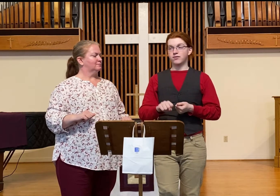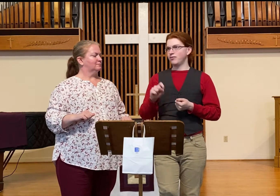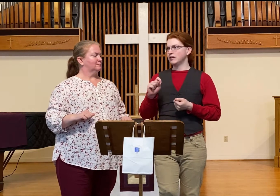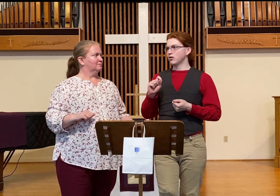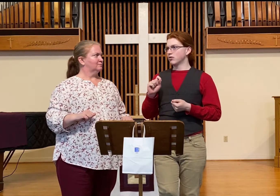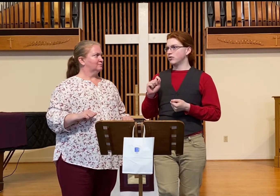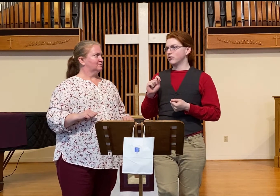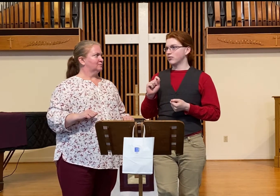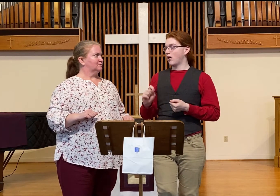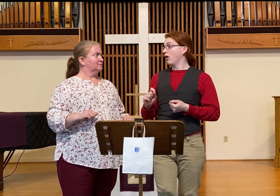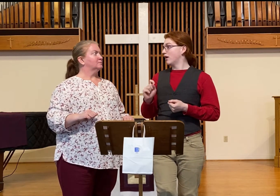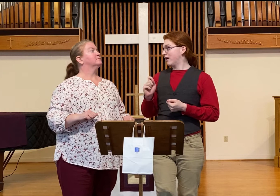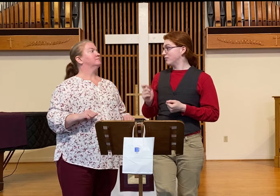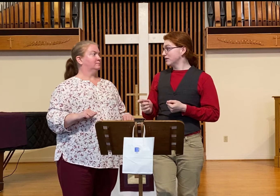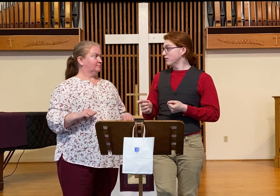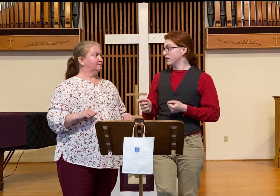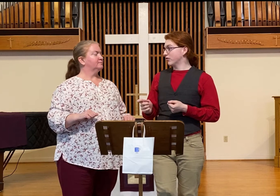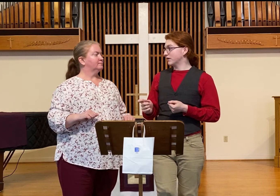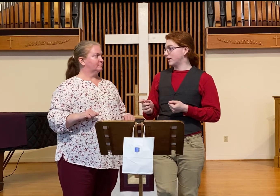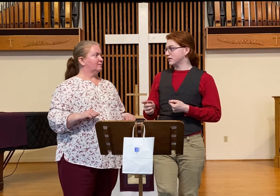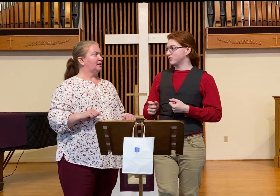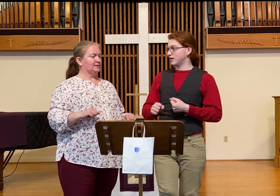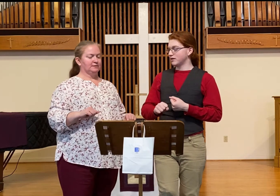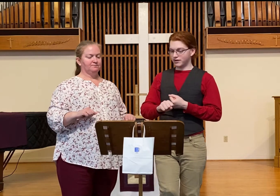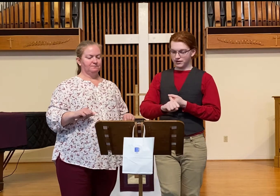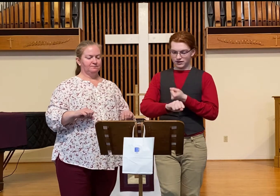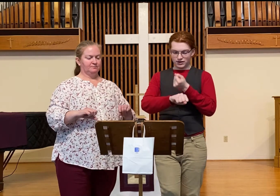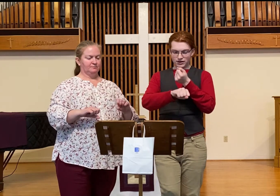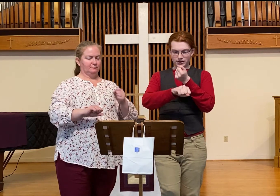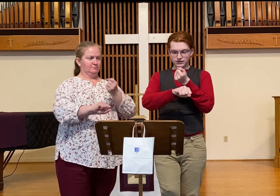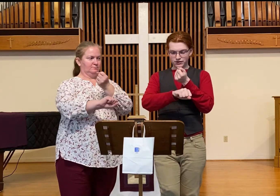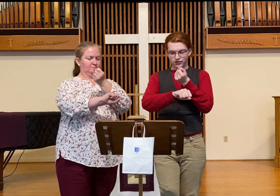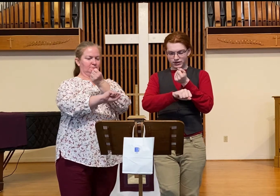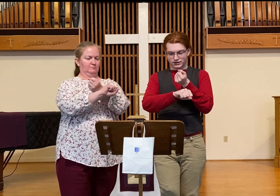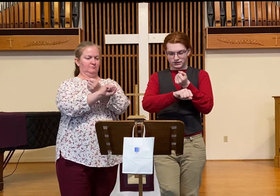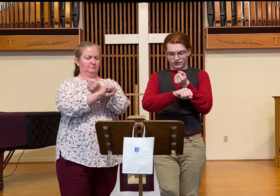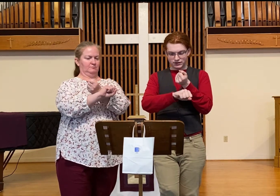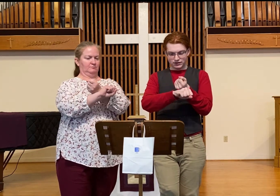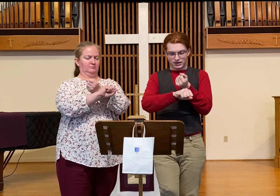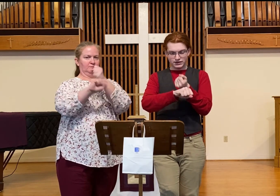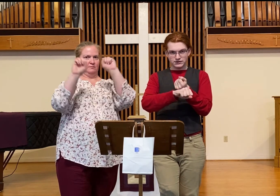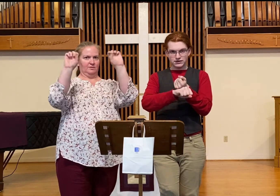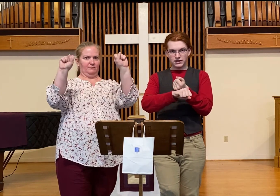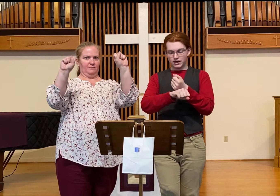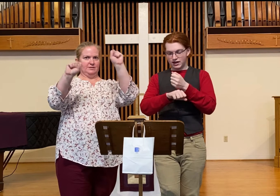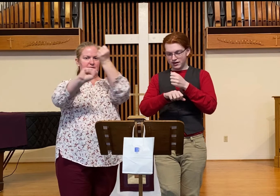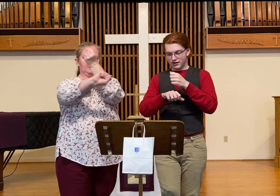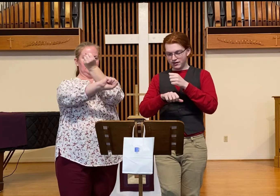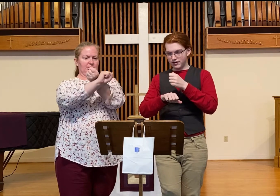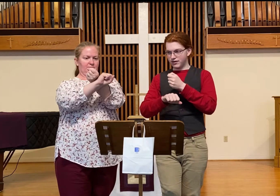we learned rock, mm-hmm. I believe we learned it last week. Yes. And so it's this. This, and then back